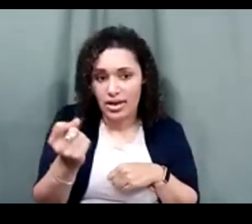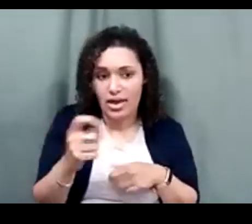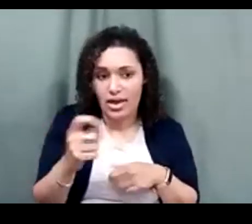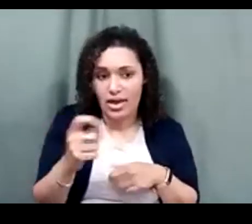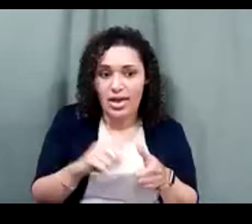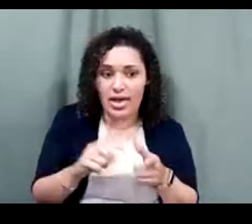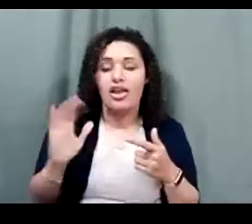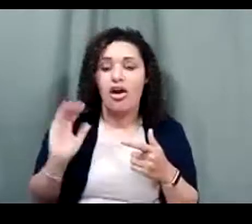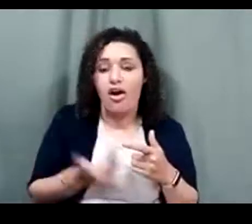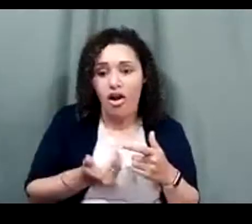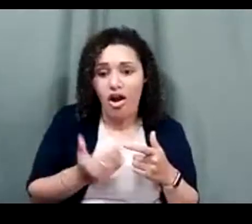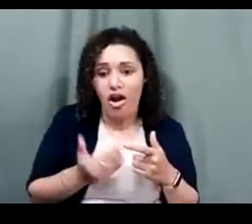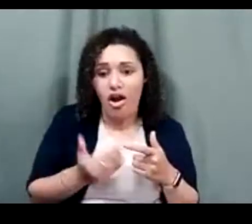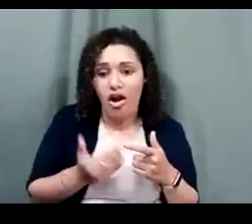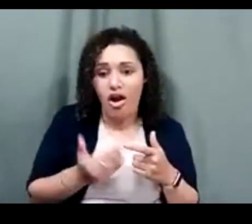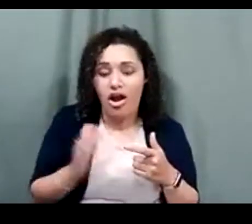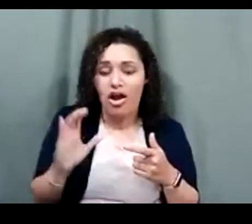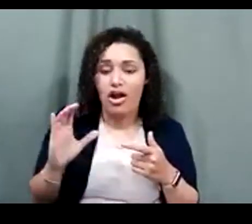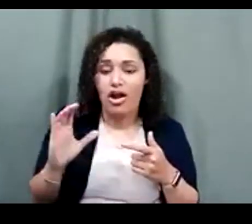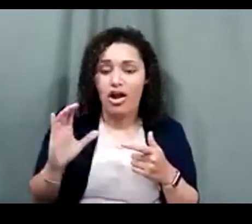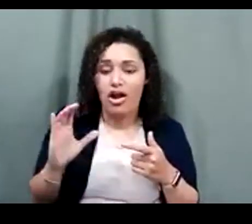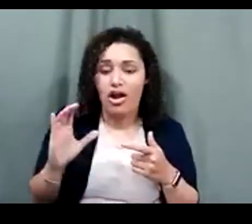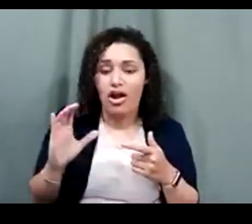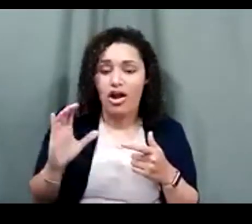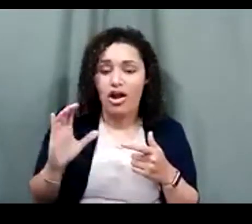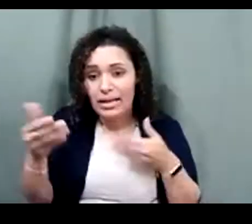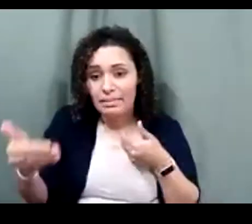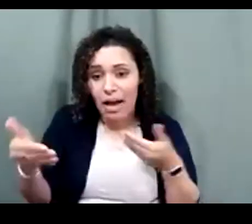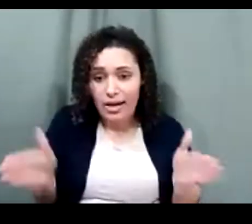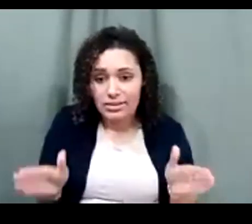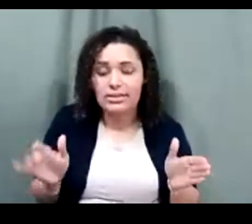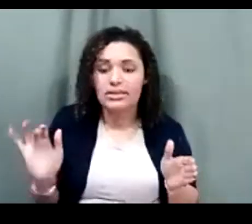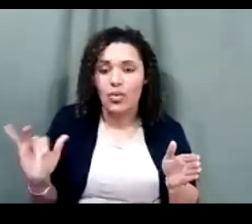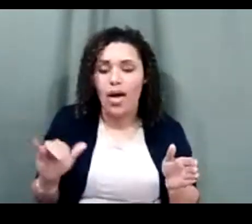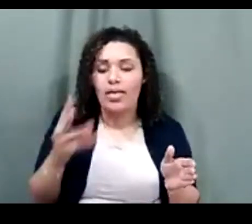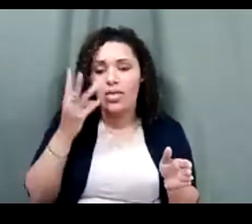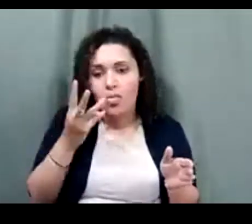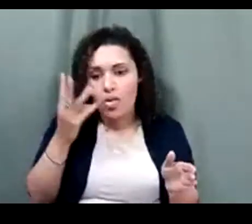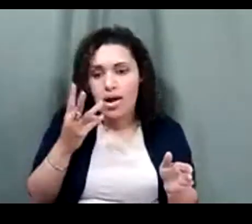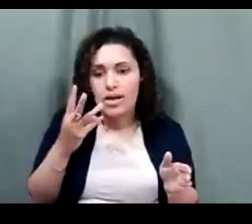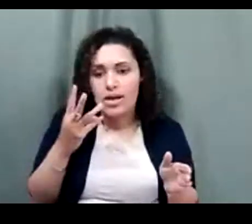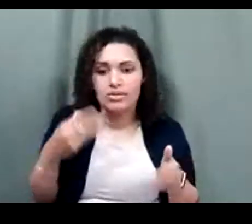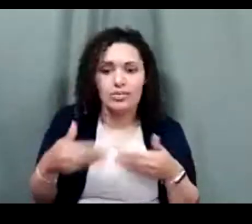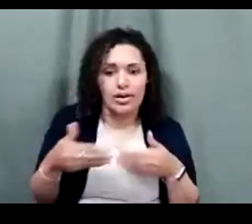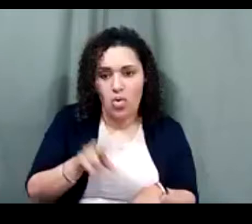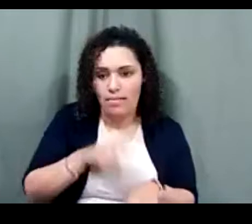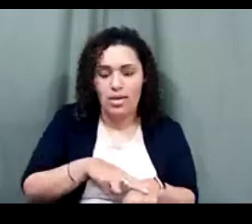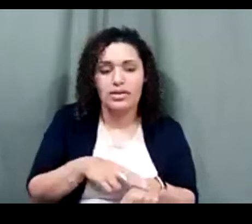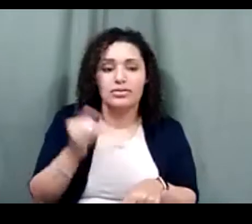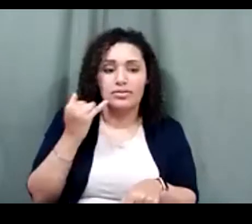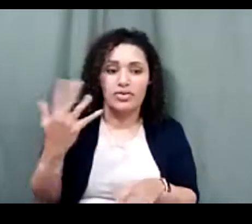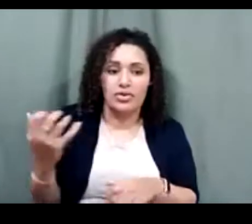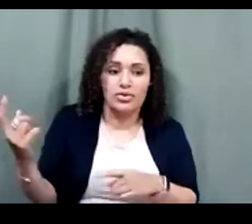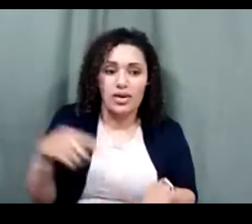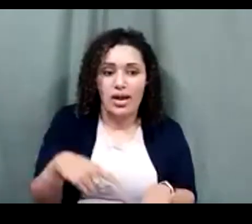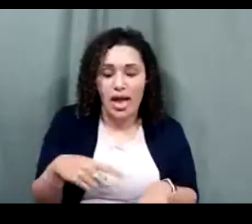or the wine or whatever our usual items are. So if you're interested in coming by in the next couple of days to pick